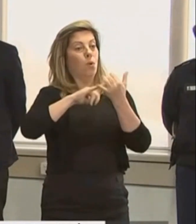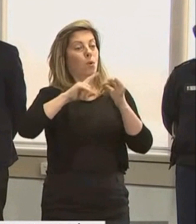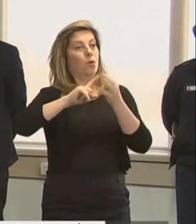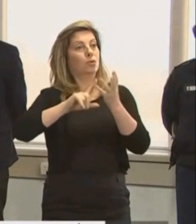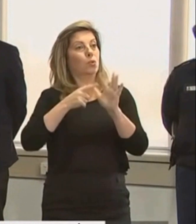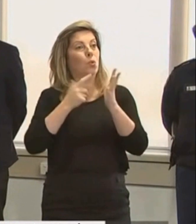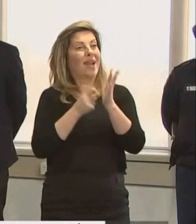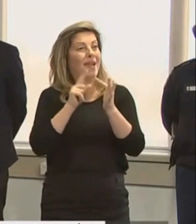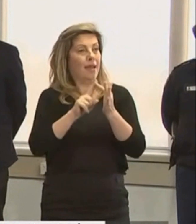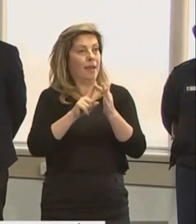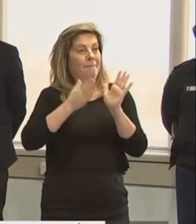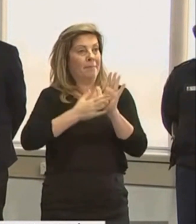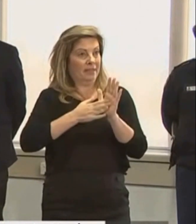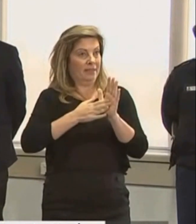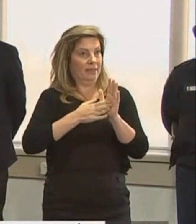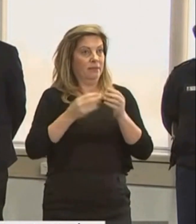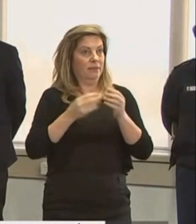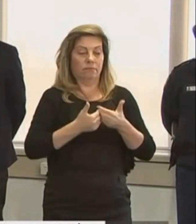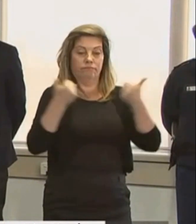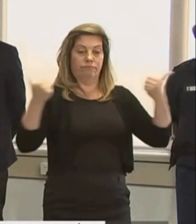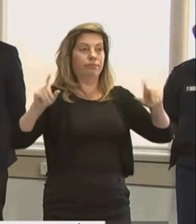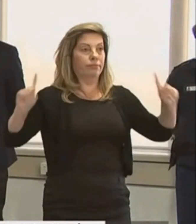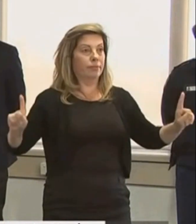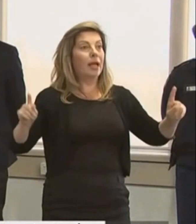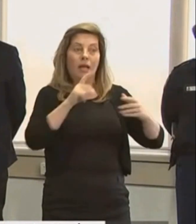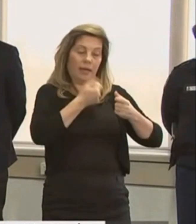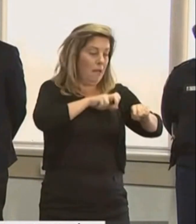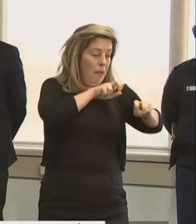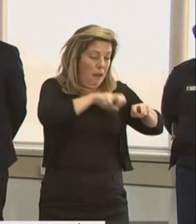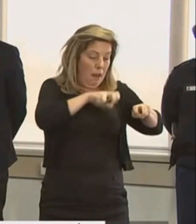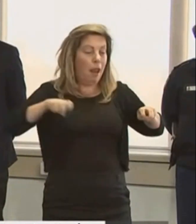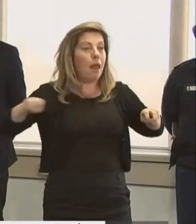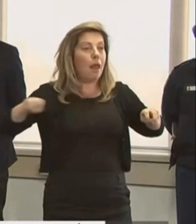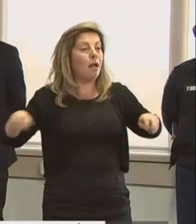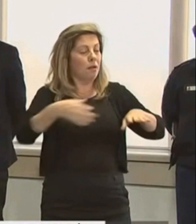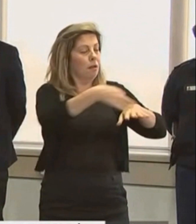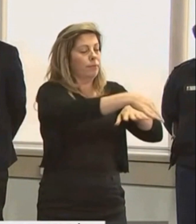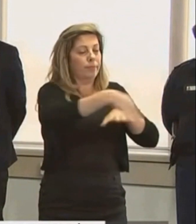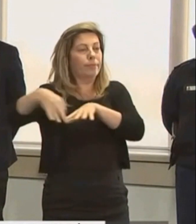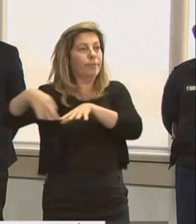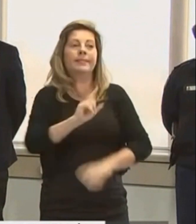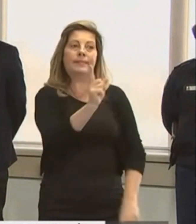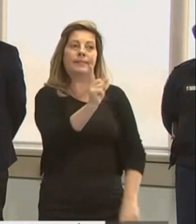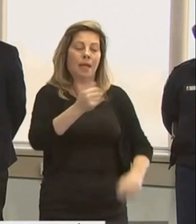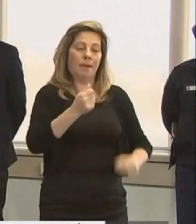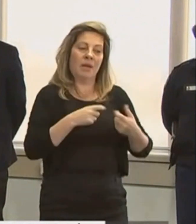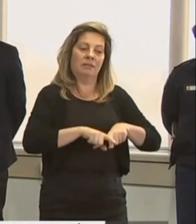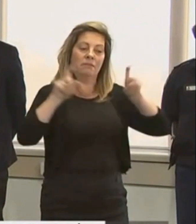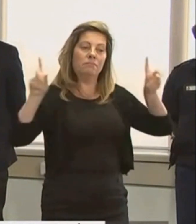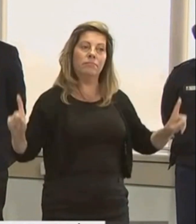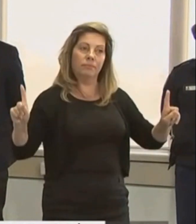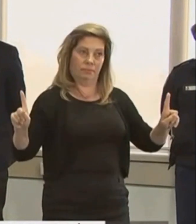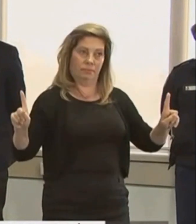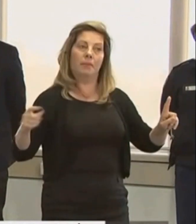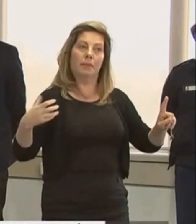square metres for each of your clients, and if you can't maintain the 1.5 metres social distancing, then obviously you shouldn't have as many people in there